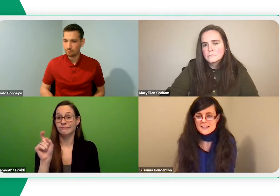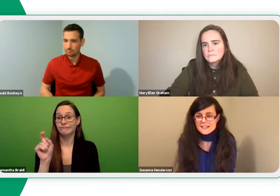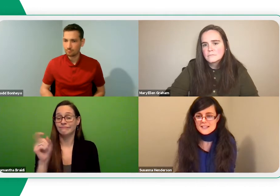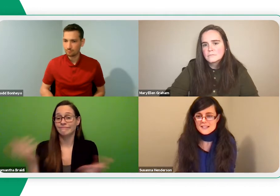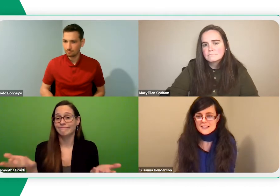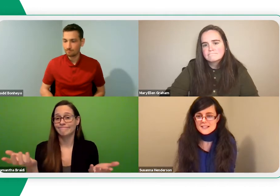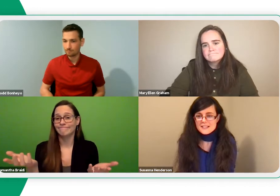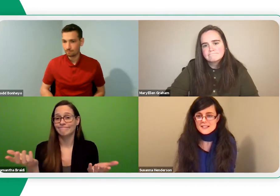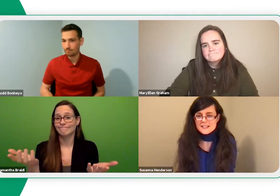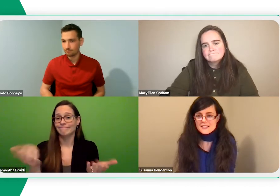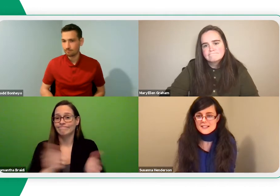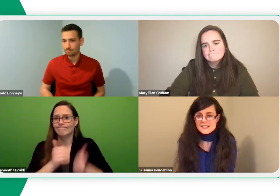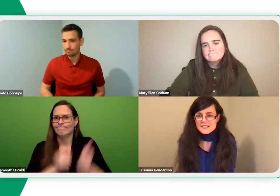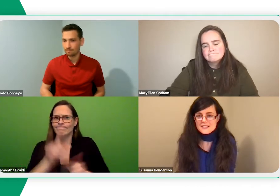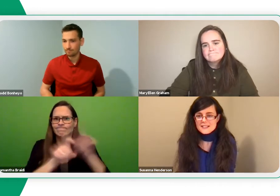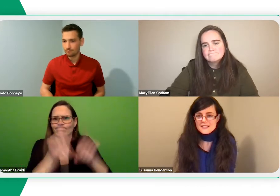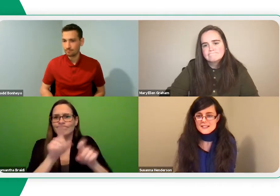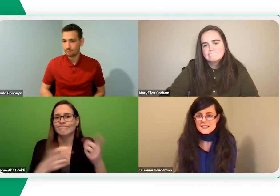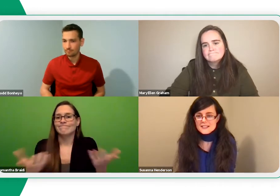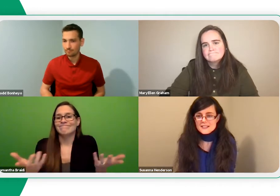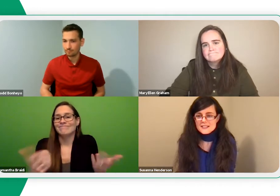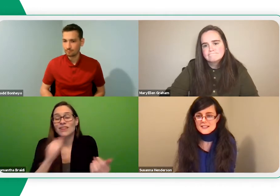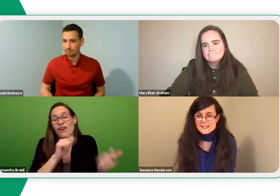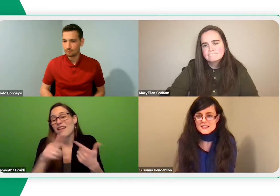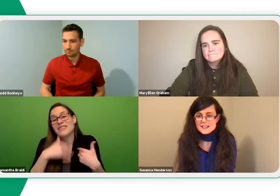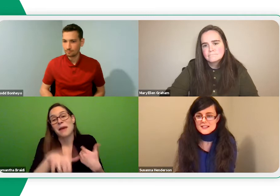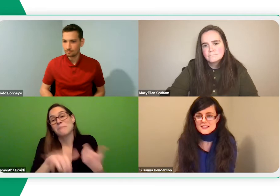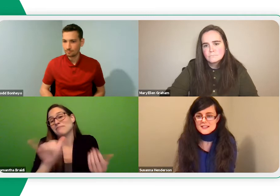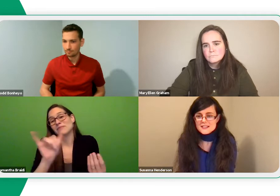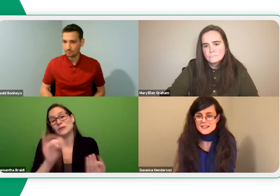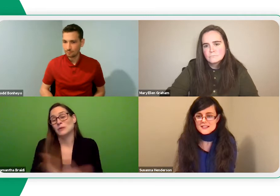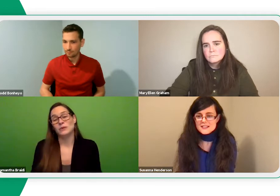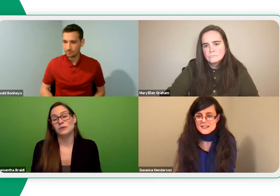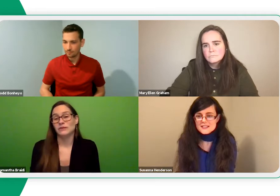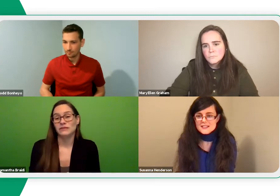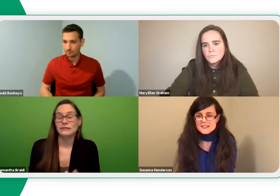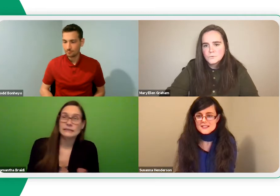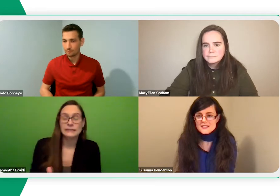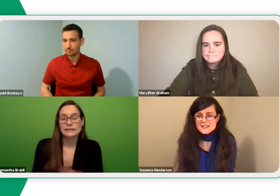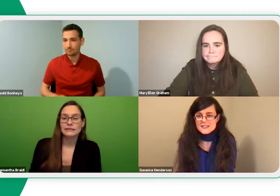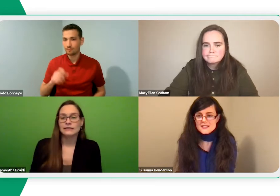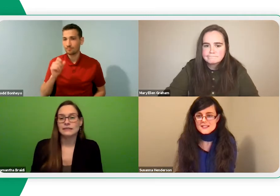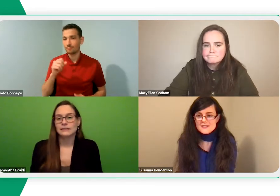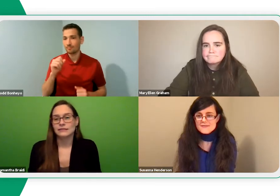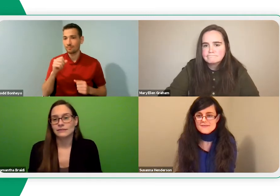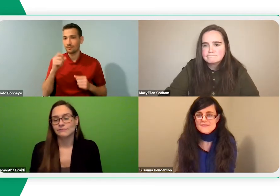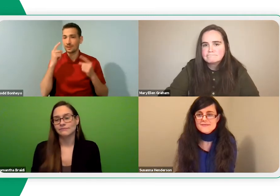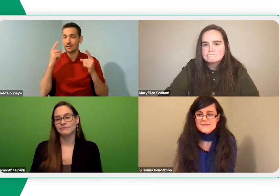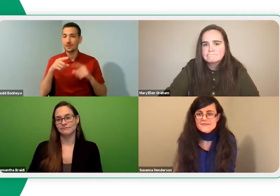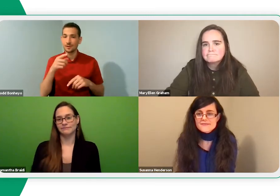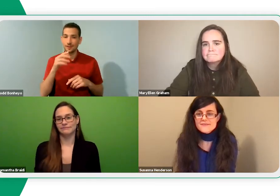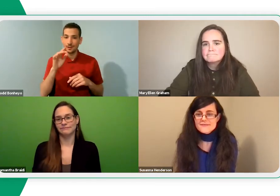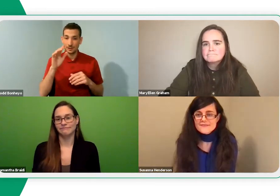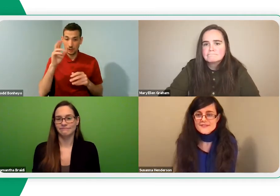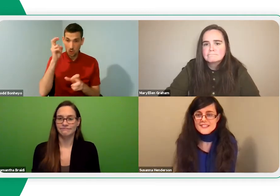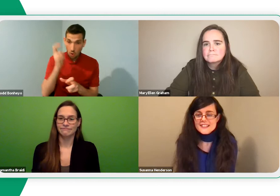do other students have those types of tools as well? Who knows? Are they assertive? Are they going to ask? Who knows? Because